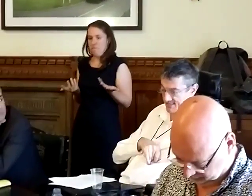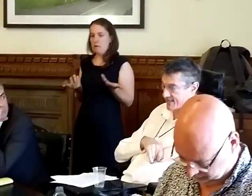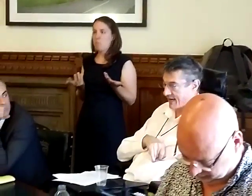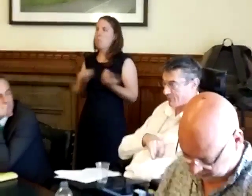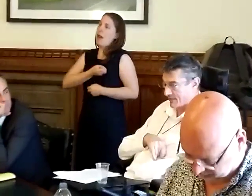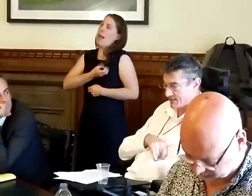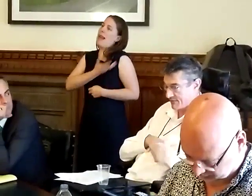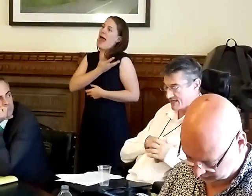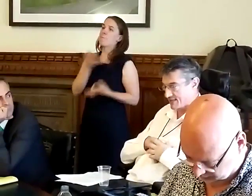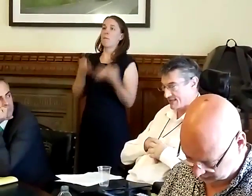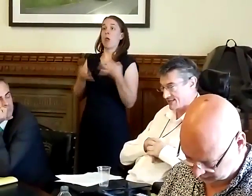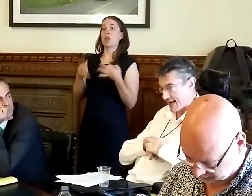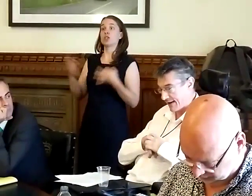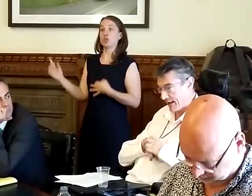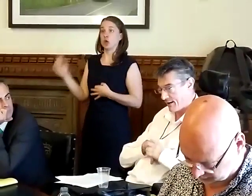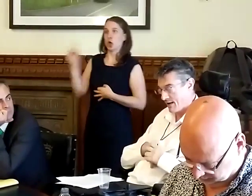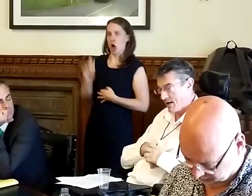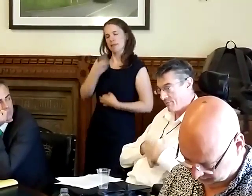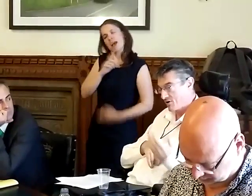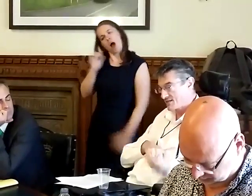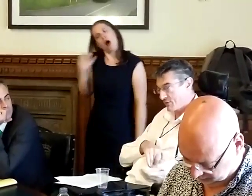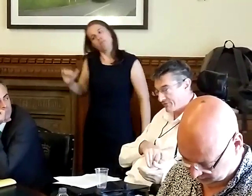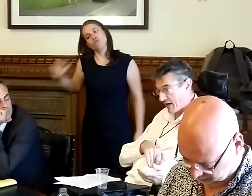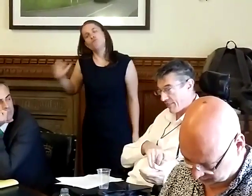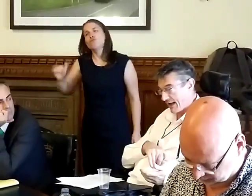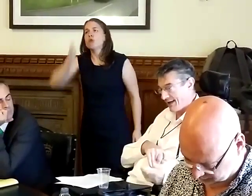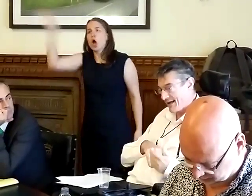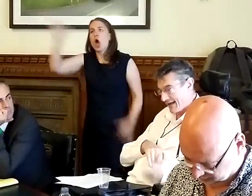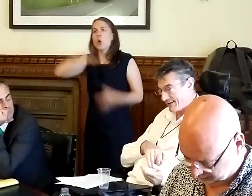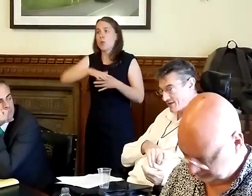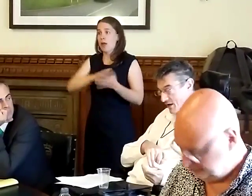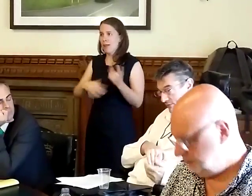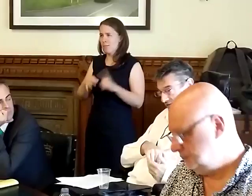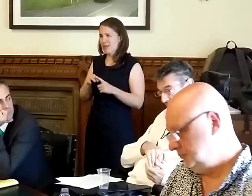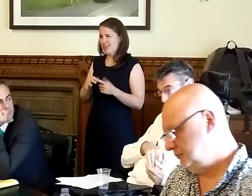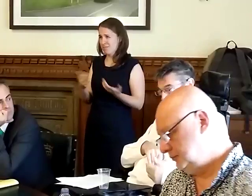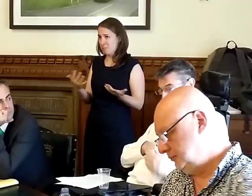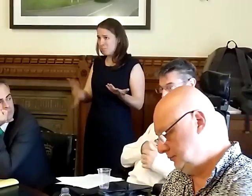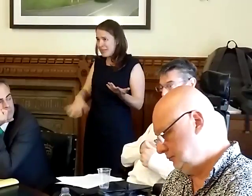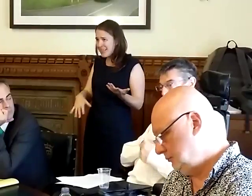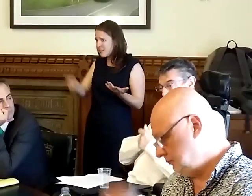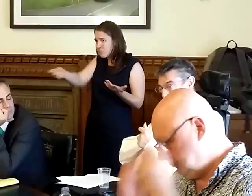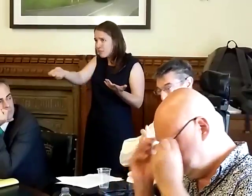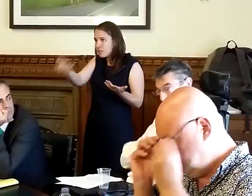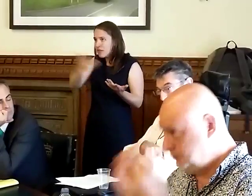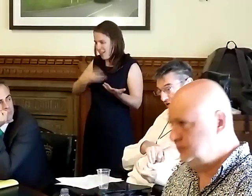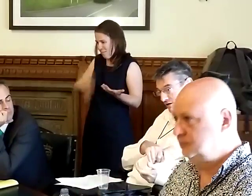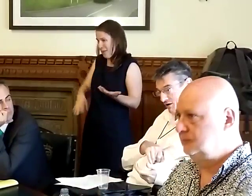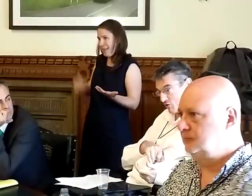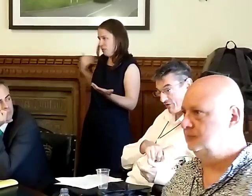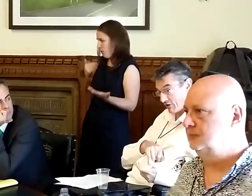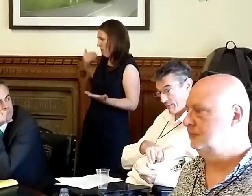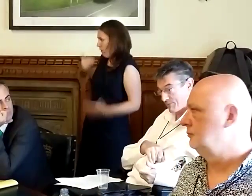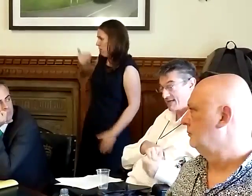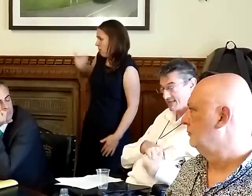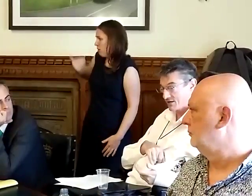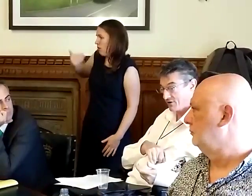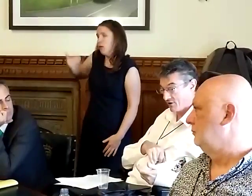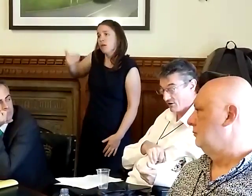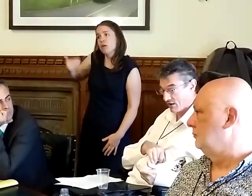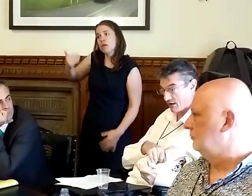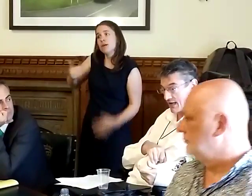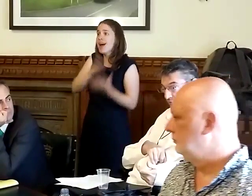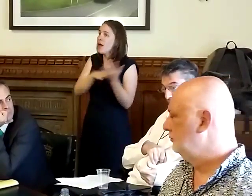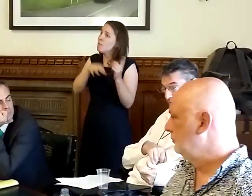for Labour politicians to keep coming to meetings and saying that, because we've done that time and time again with all of our